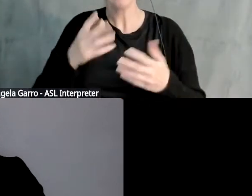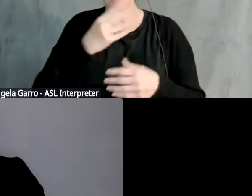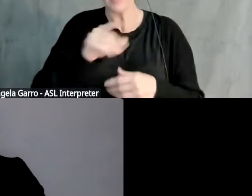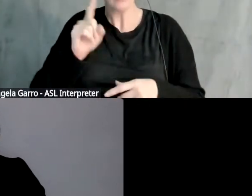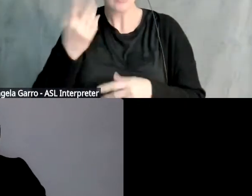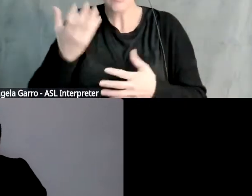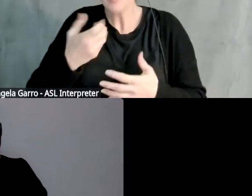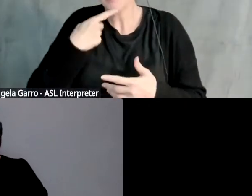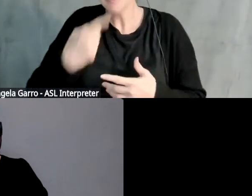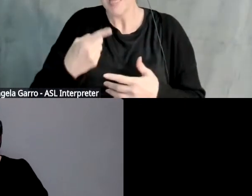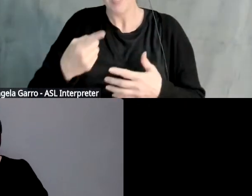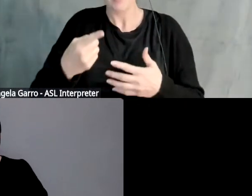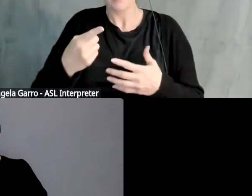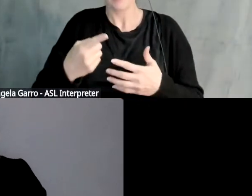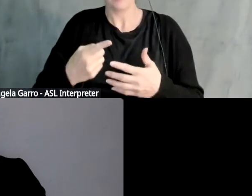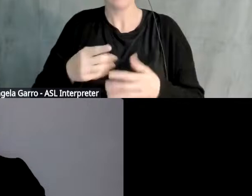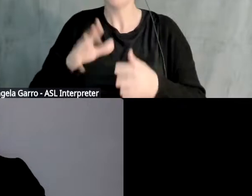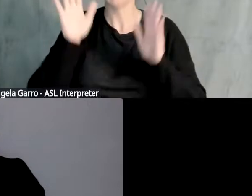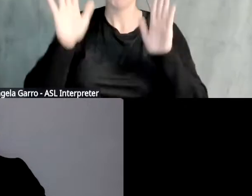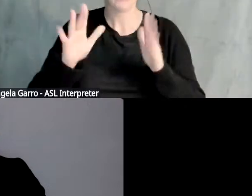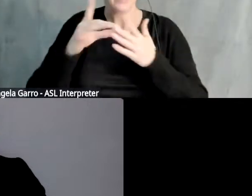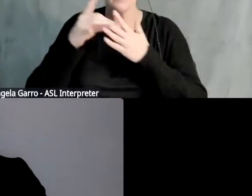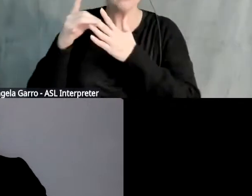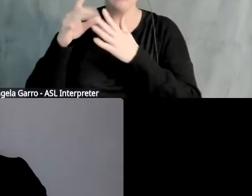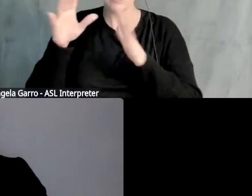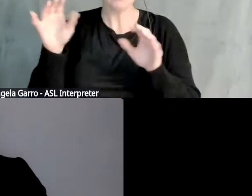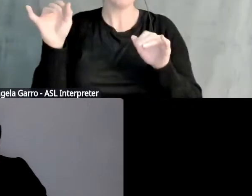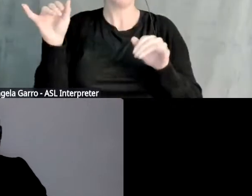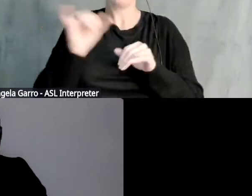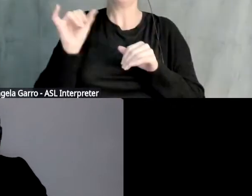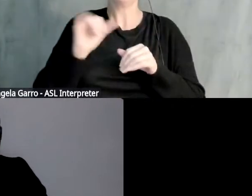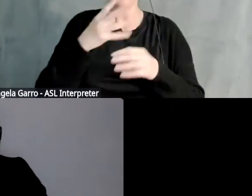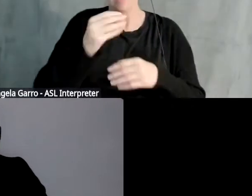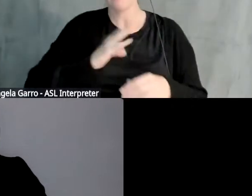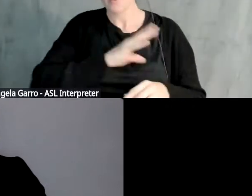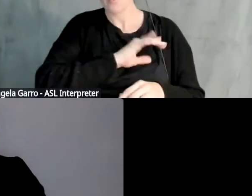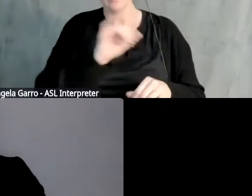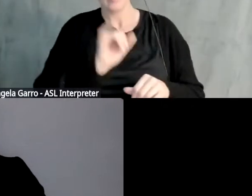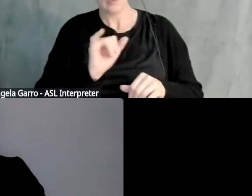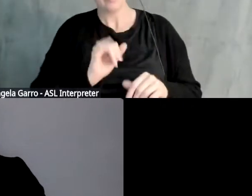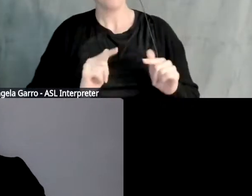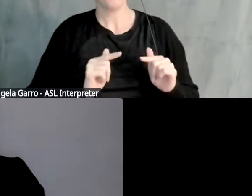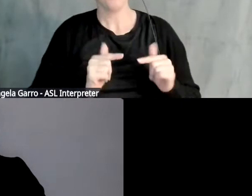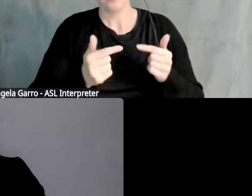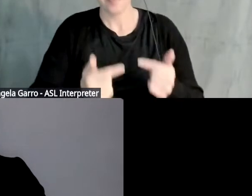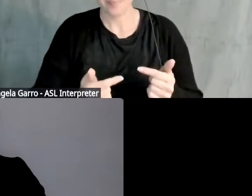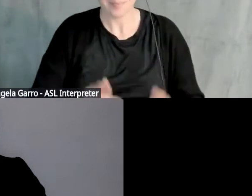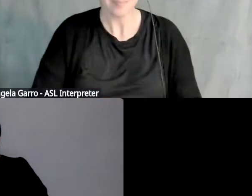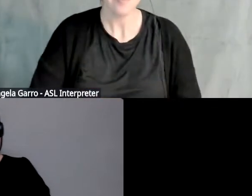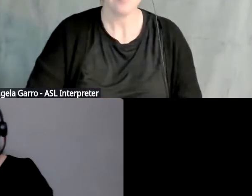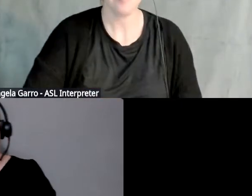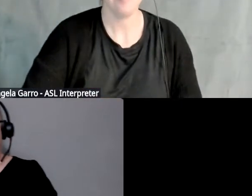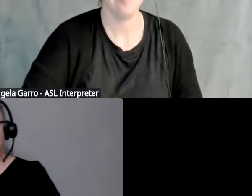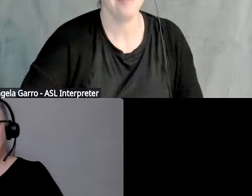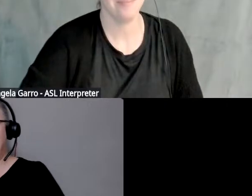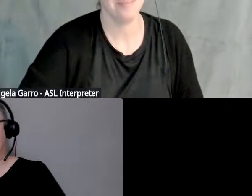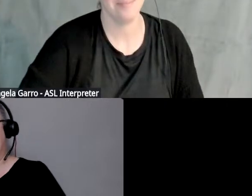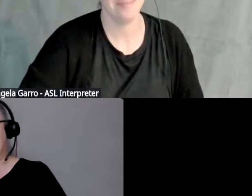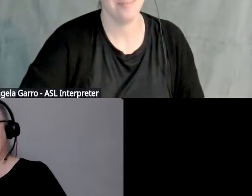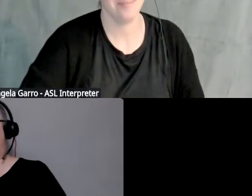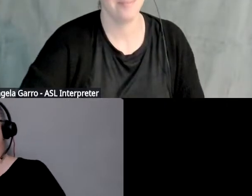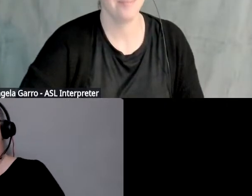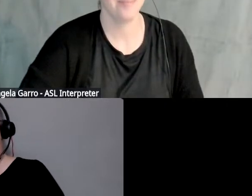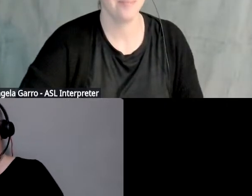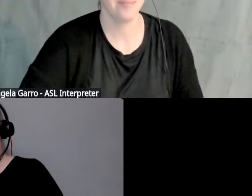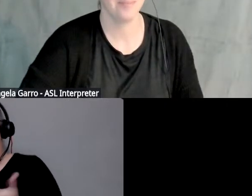say great leadership as well. So thank you, and the board. Thank you. Boy, between summer's almost here and your eloquent words,